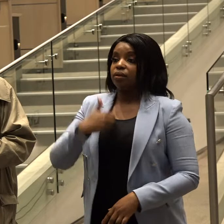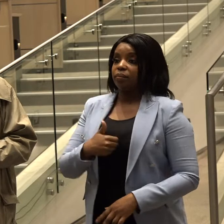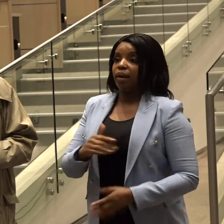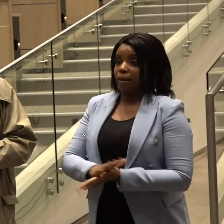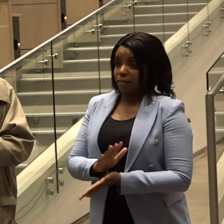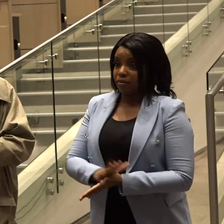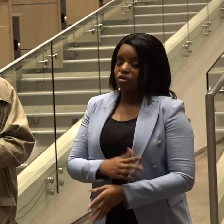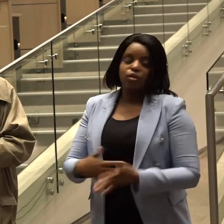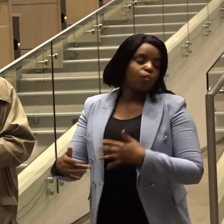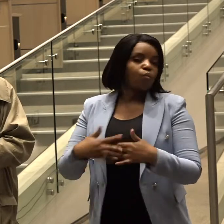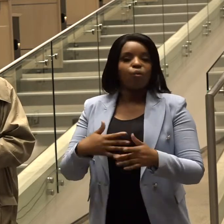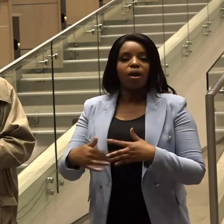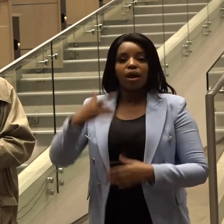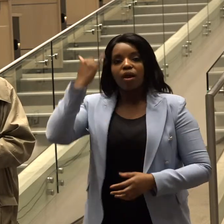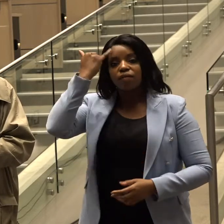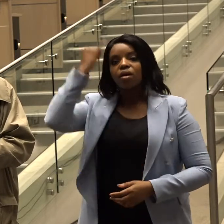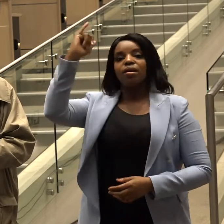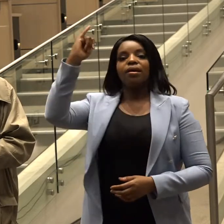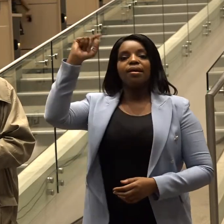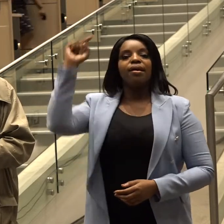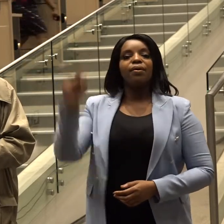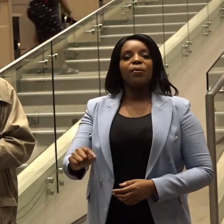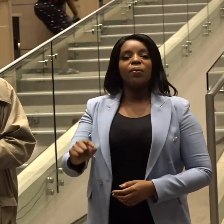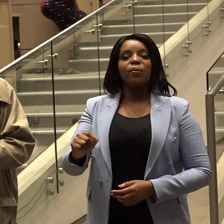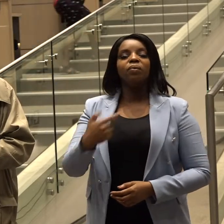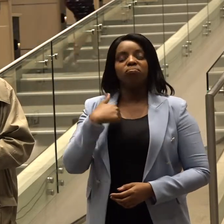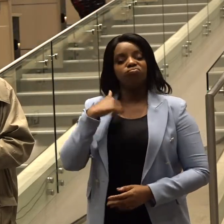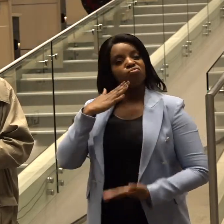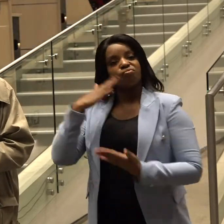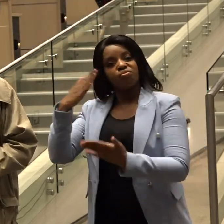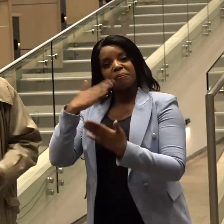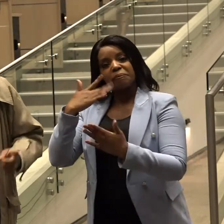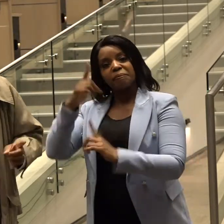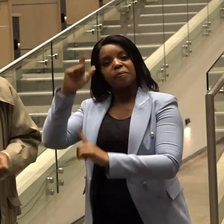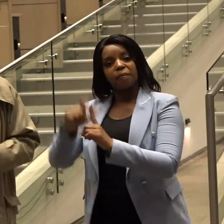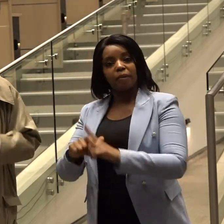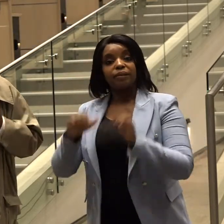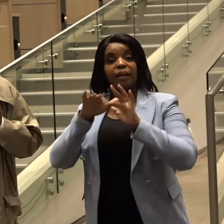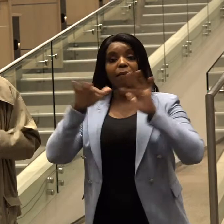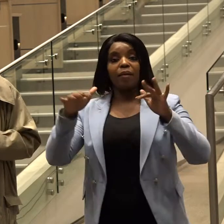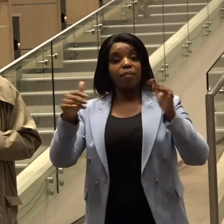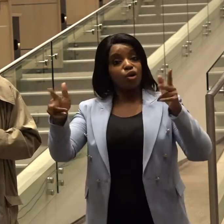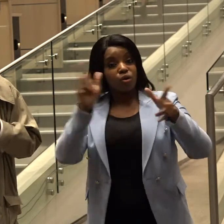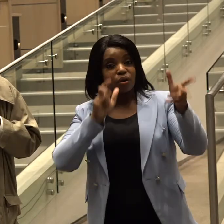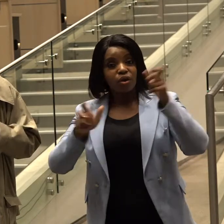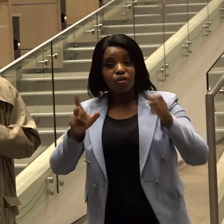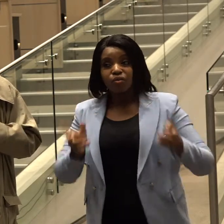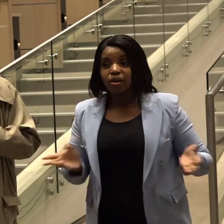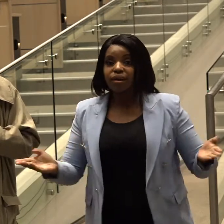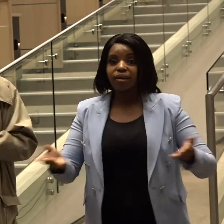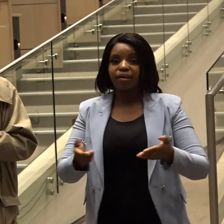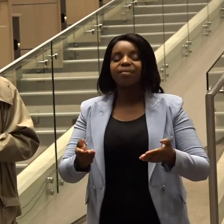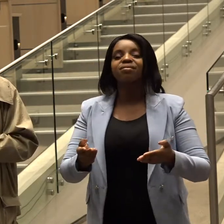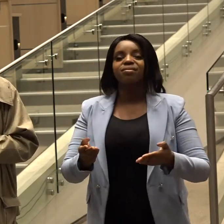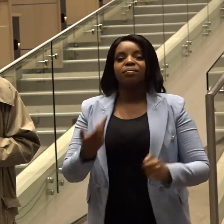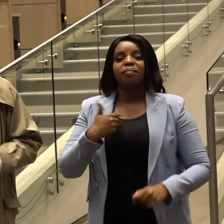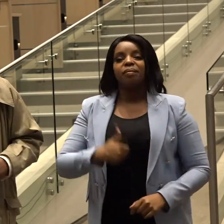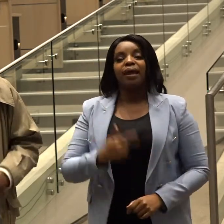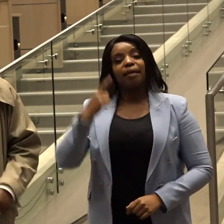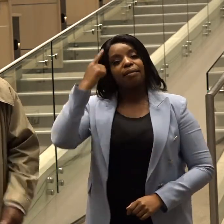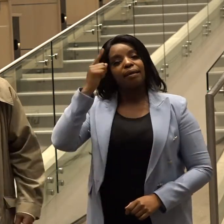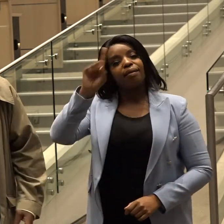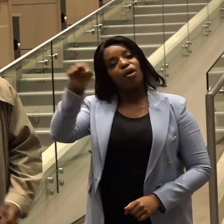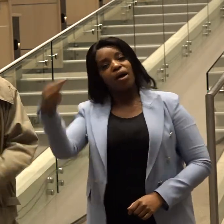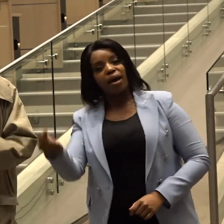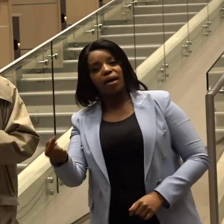whoever came along with this idea of the public hearing I think Allah soe as well